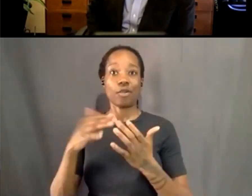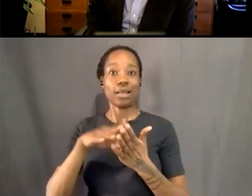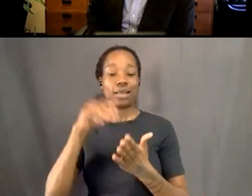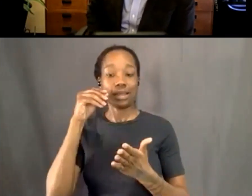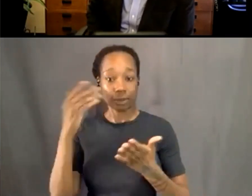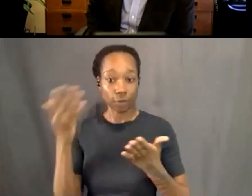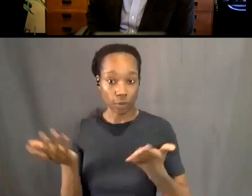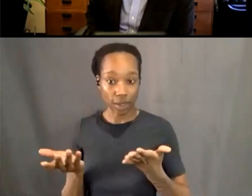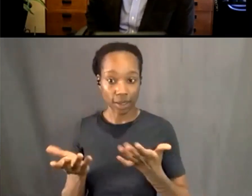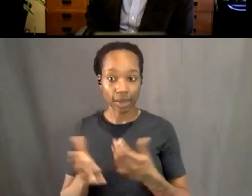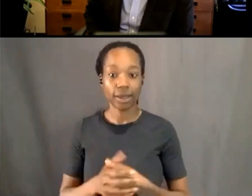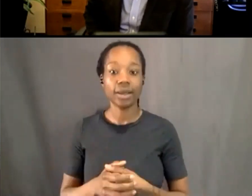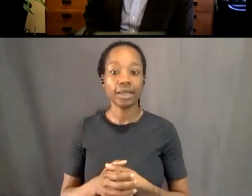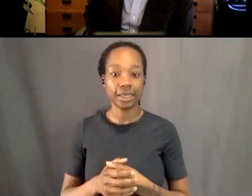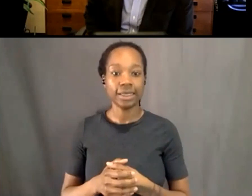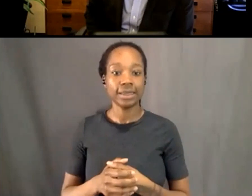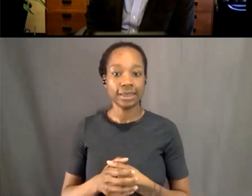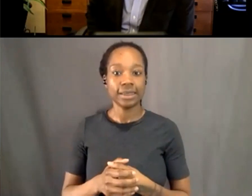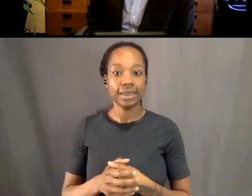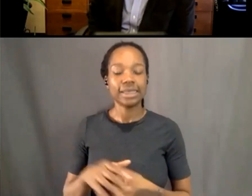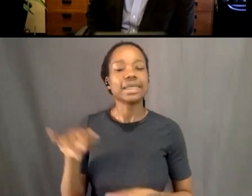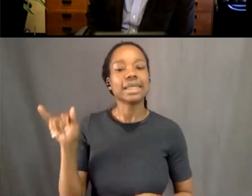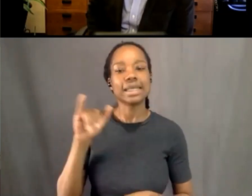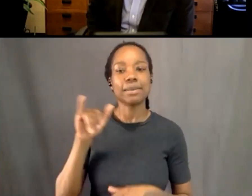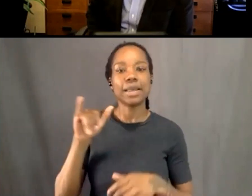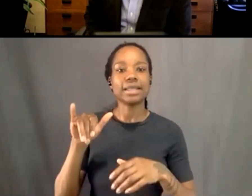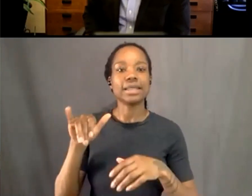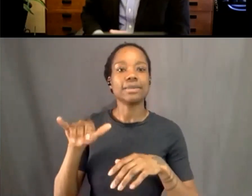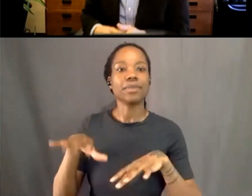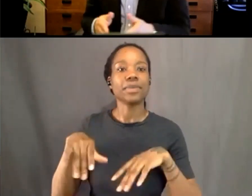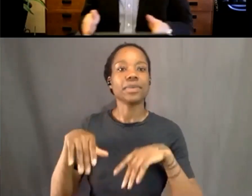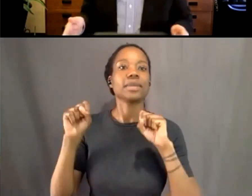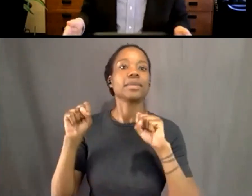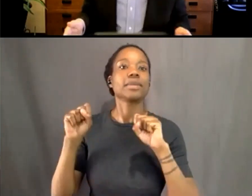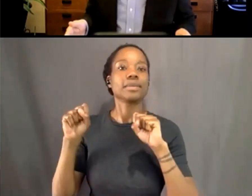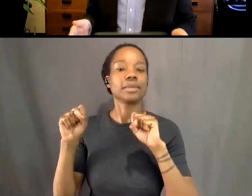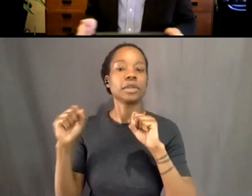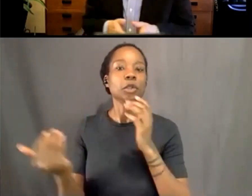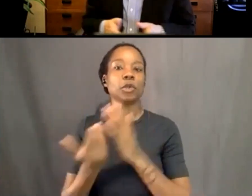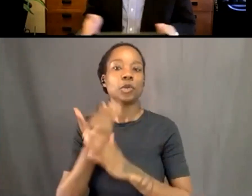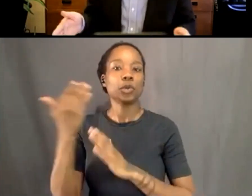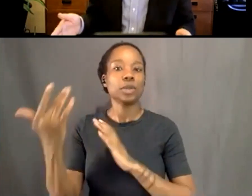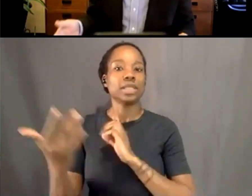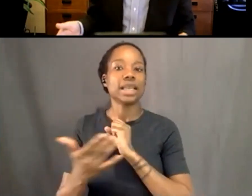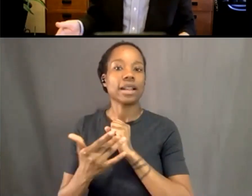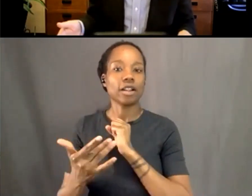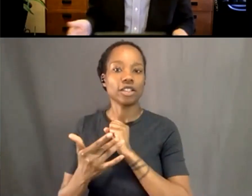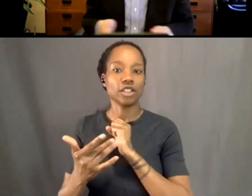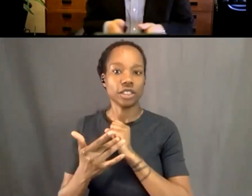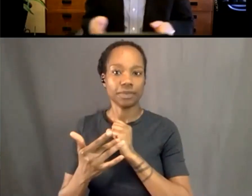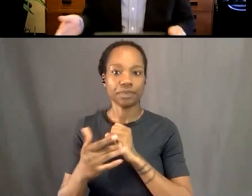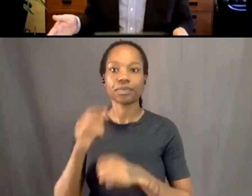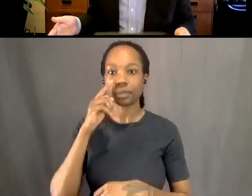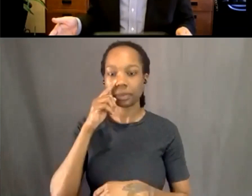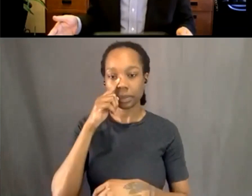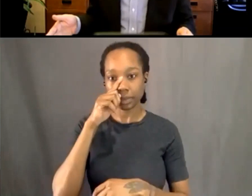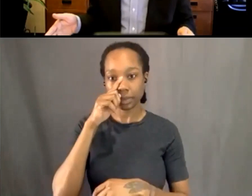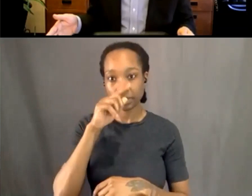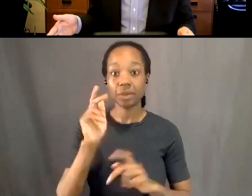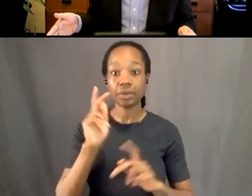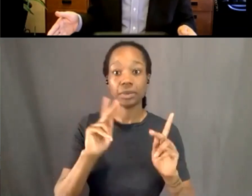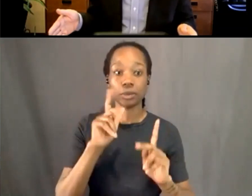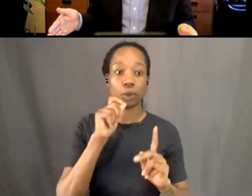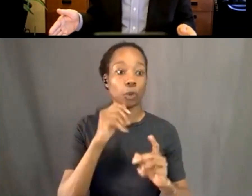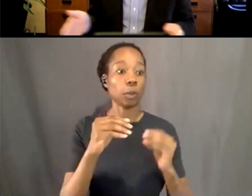much like the adoption of new technology, in that early on, the people who are likely to adopt a certain